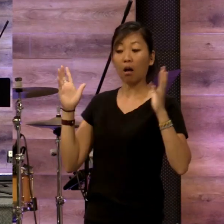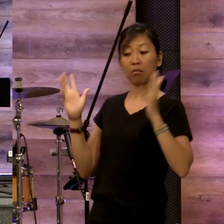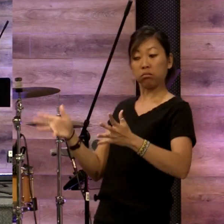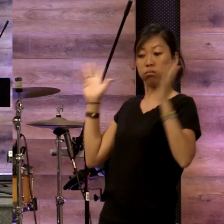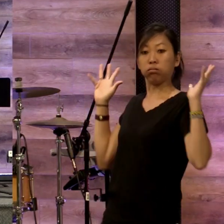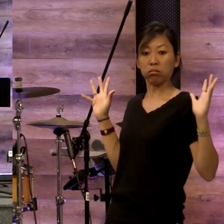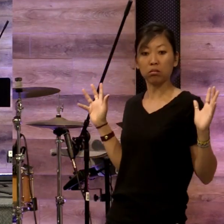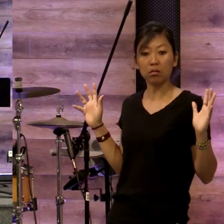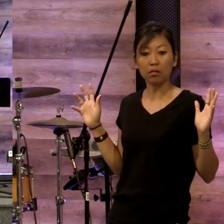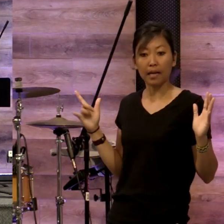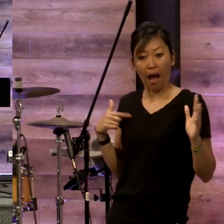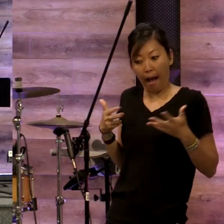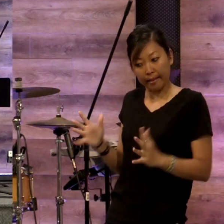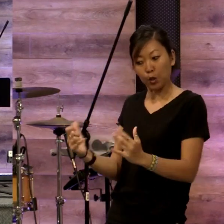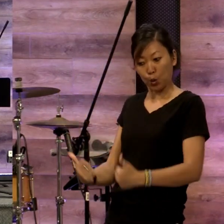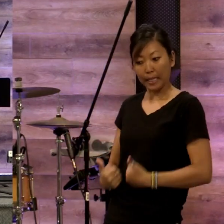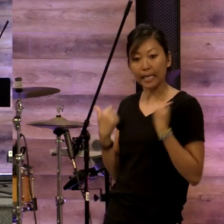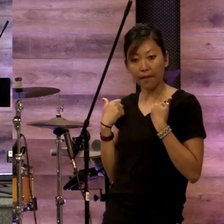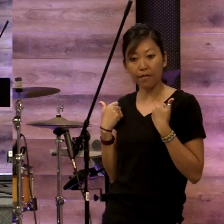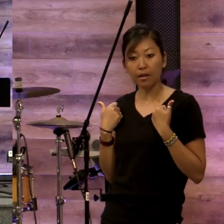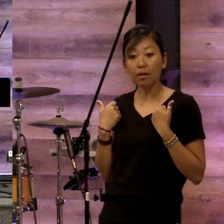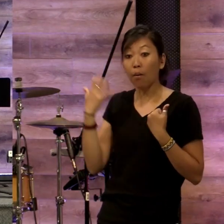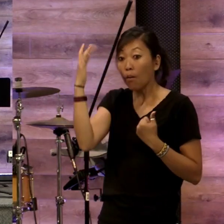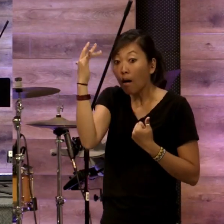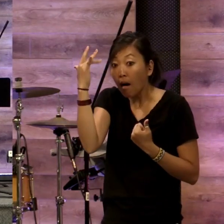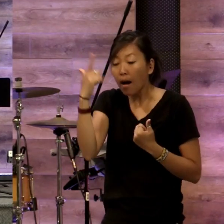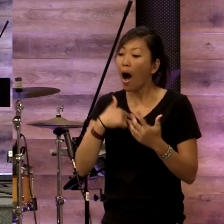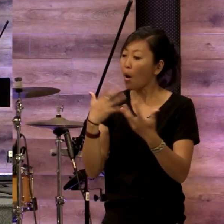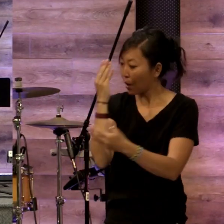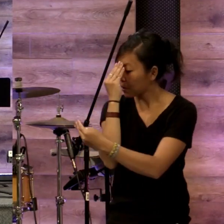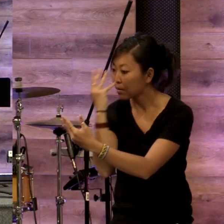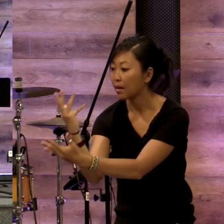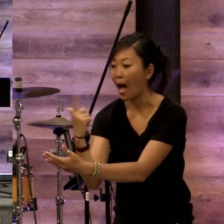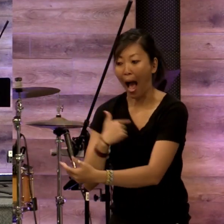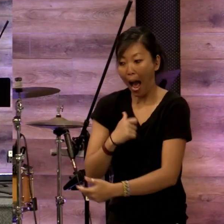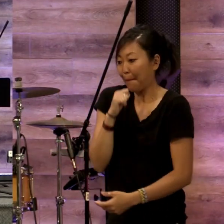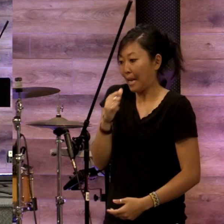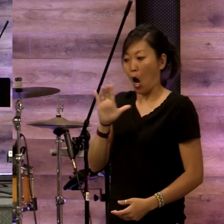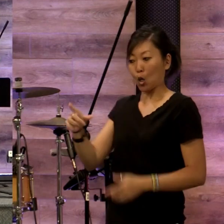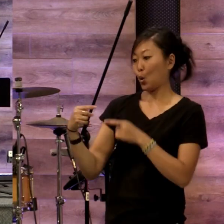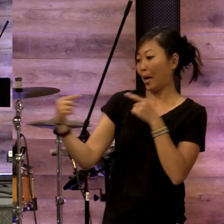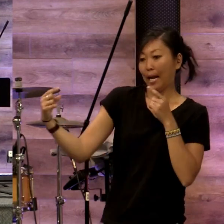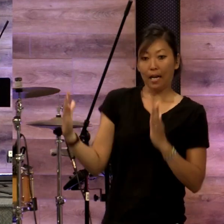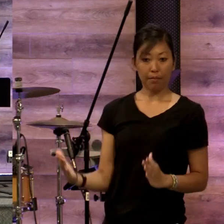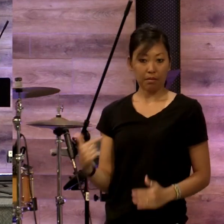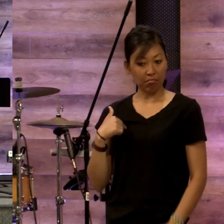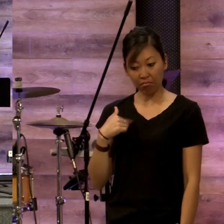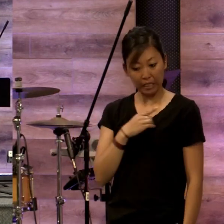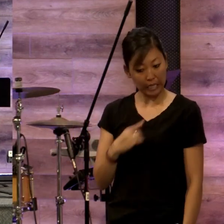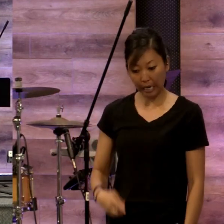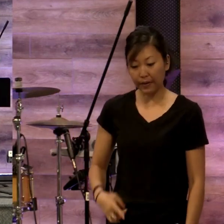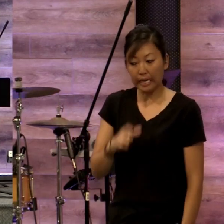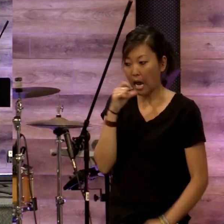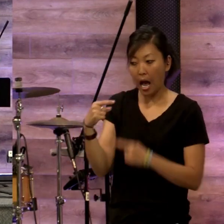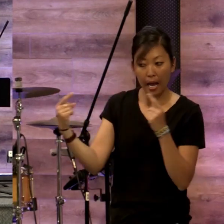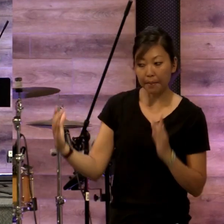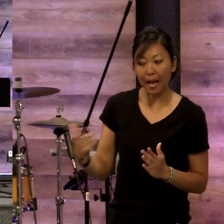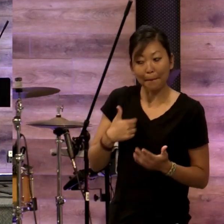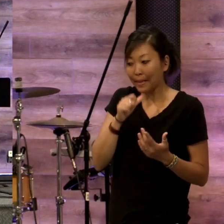only reason that you aren't dead right now is because I want you to know that I'm not your enemy. I don't seek your